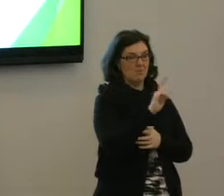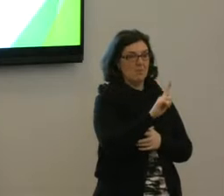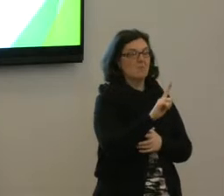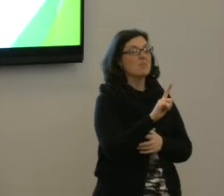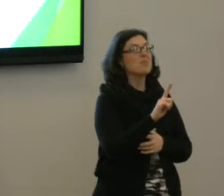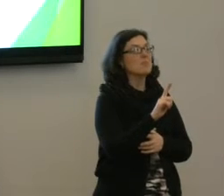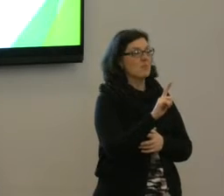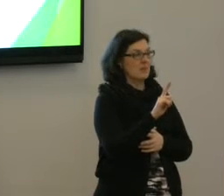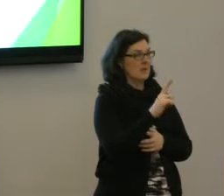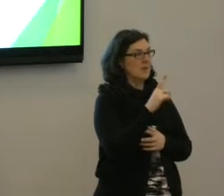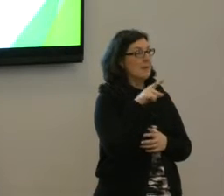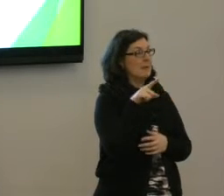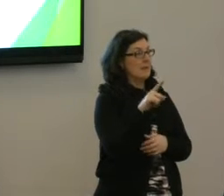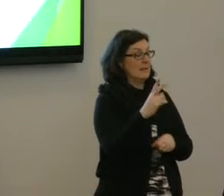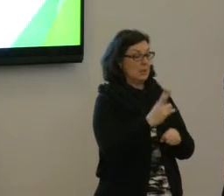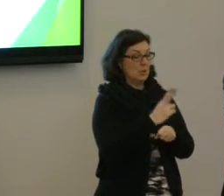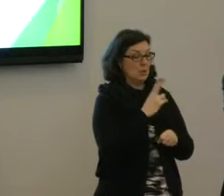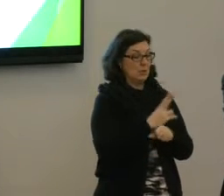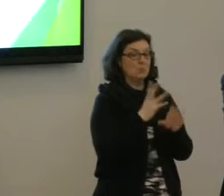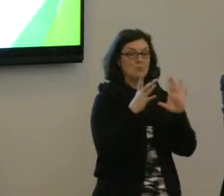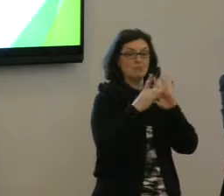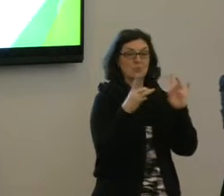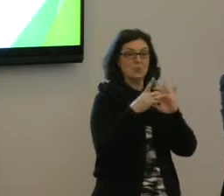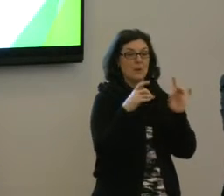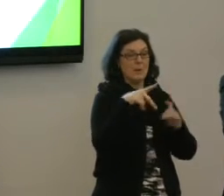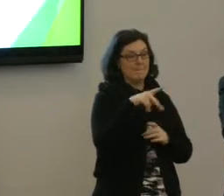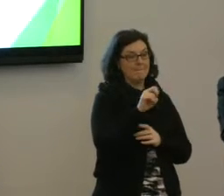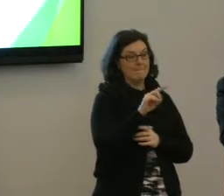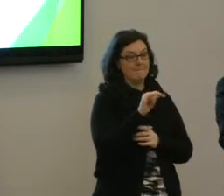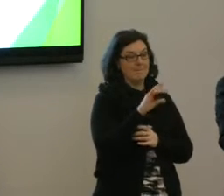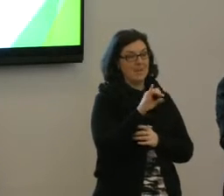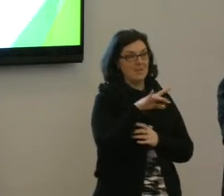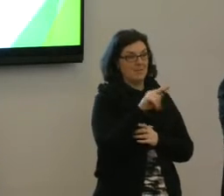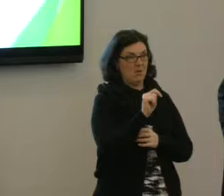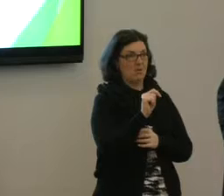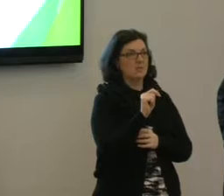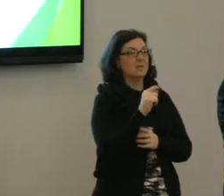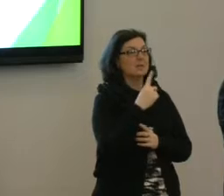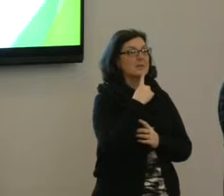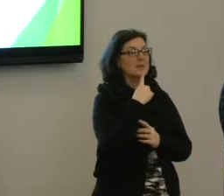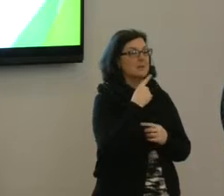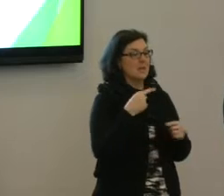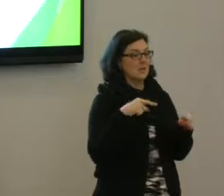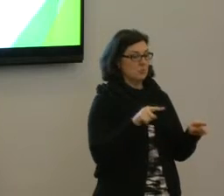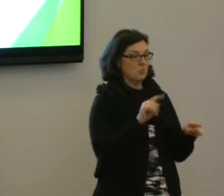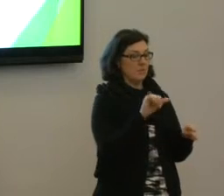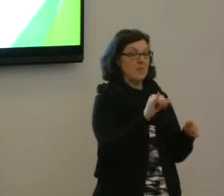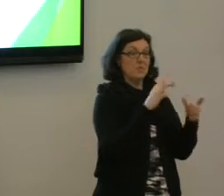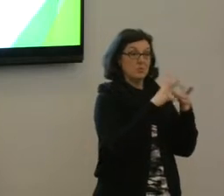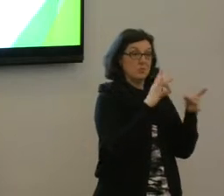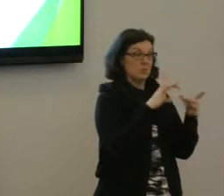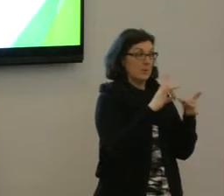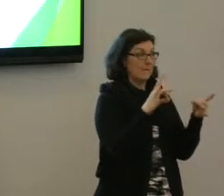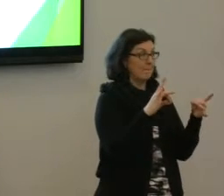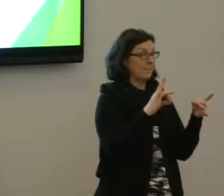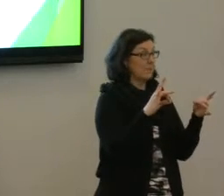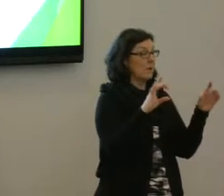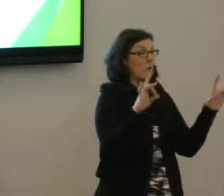he uses the story of Pentecost to say, in that story, that what was